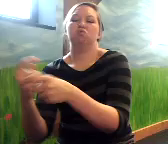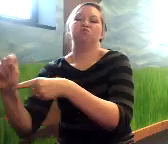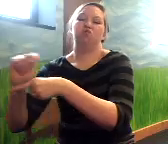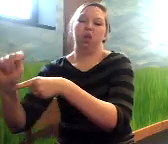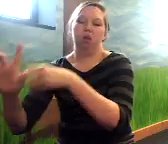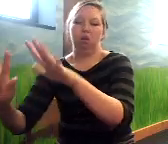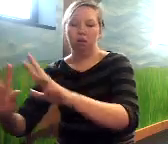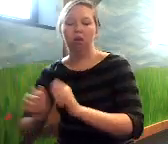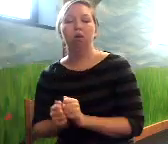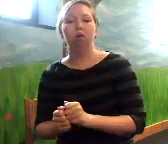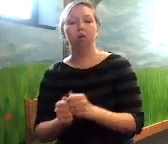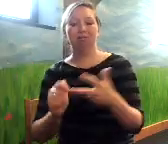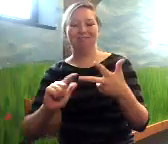Okay.